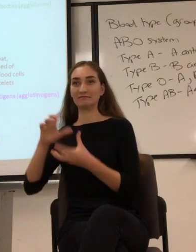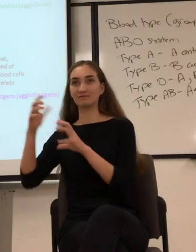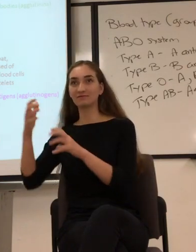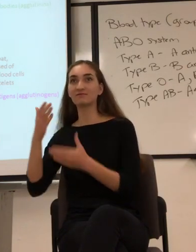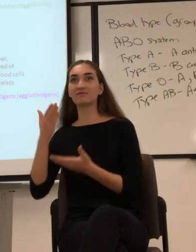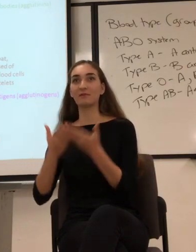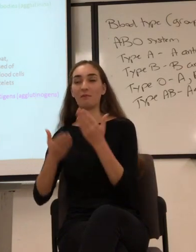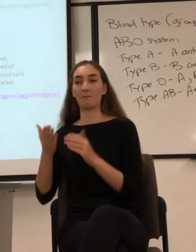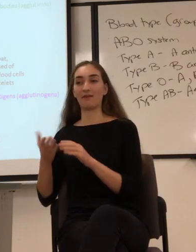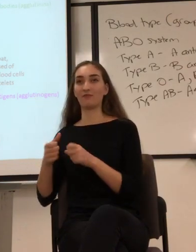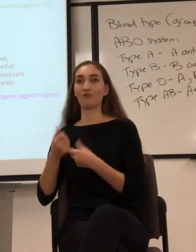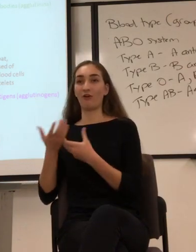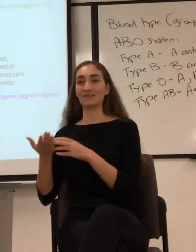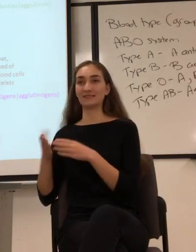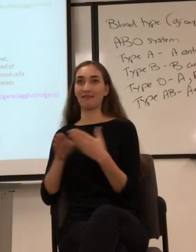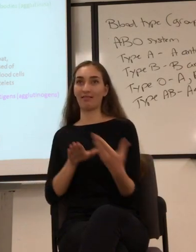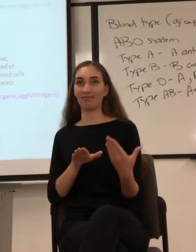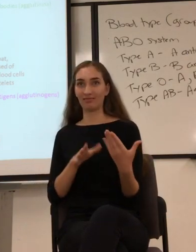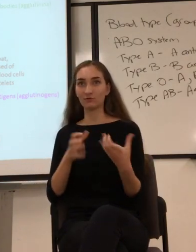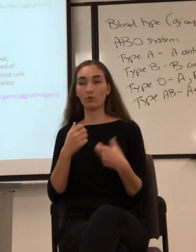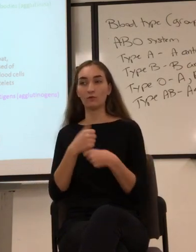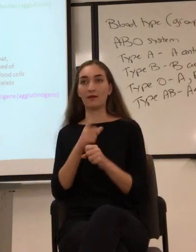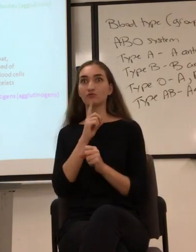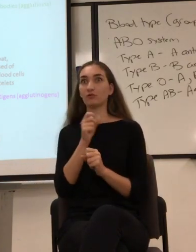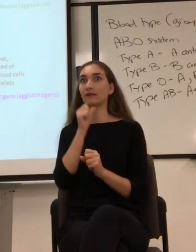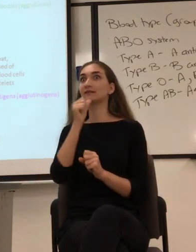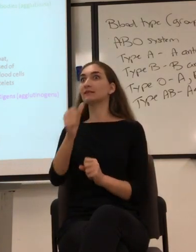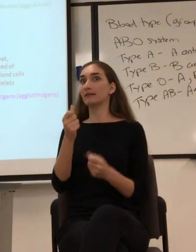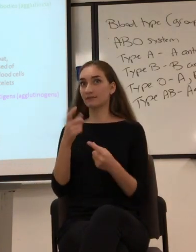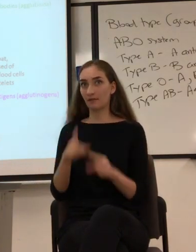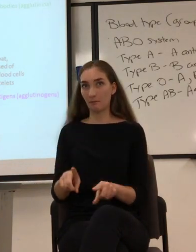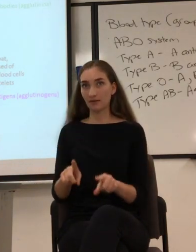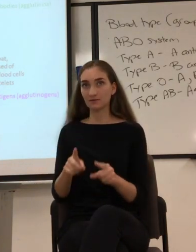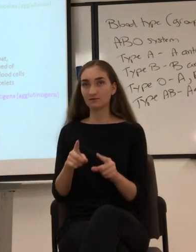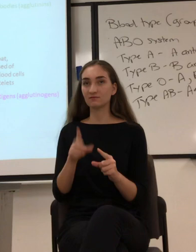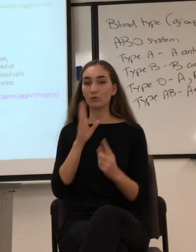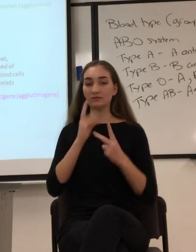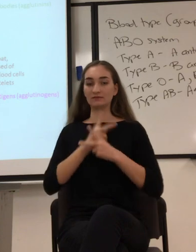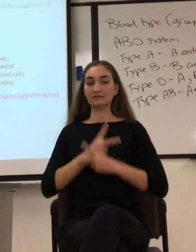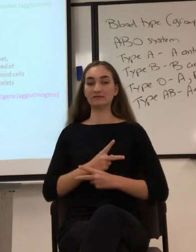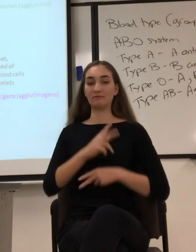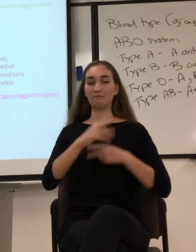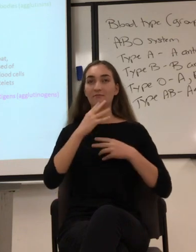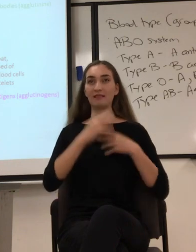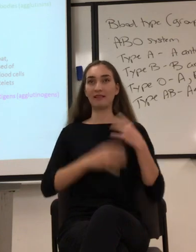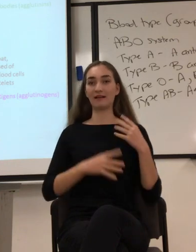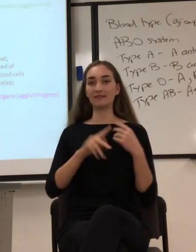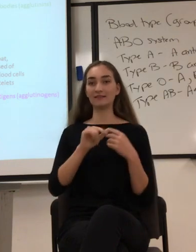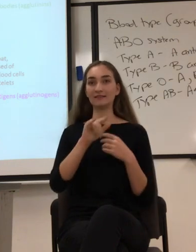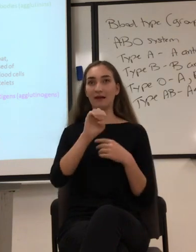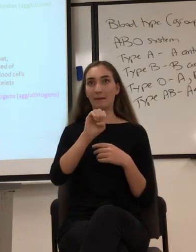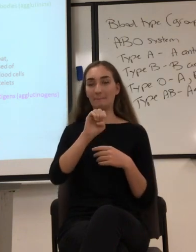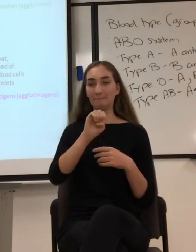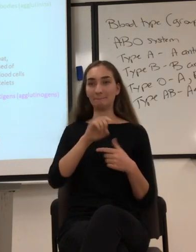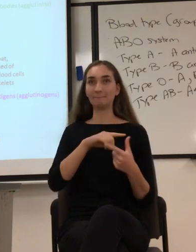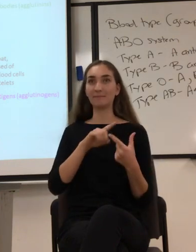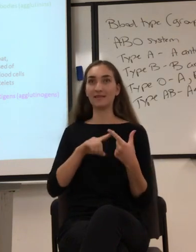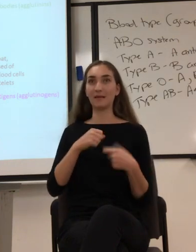that doesn't happen. You want to type the blood and make sure there's no cross-reaction.